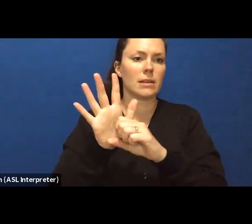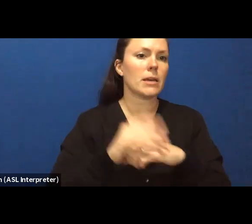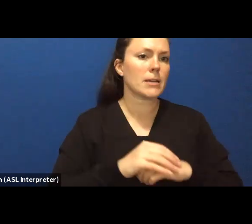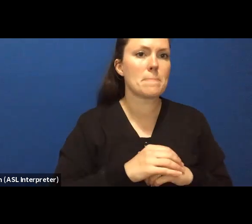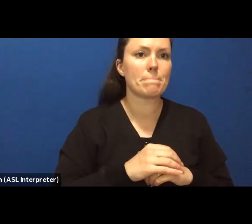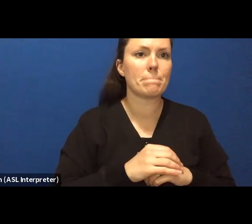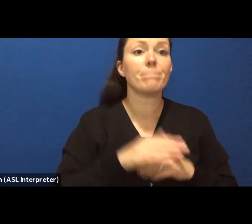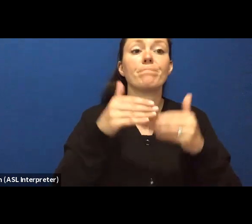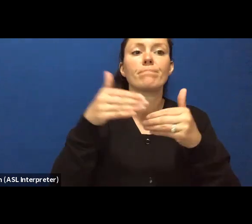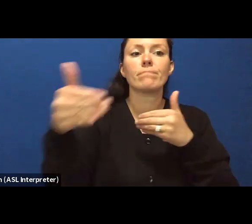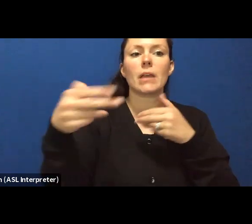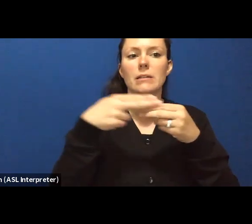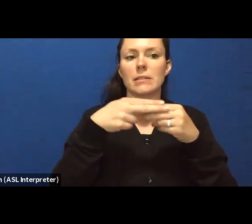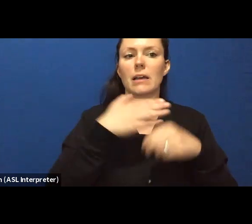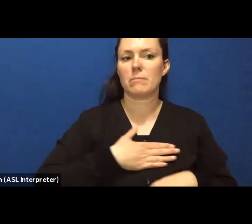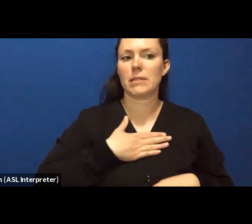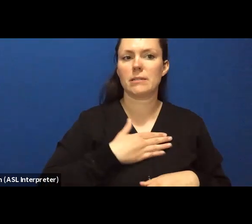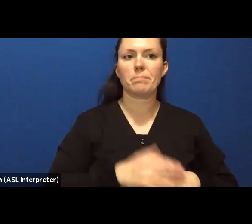Next slide, please.